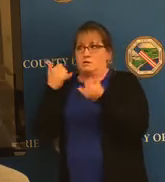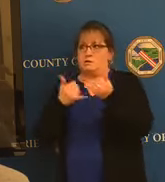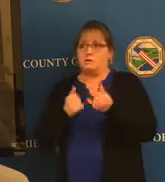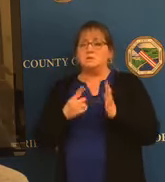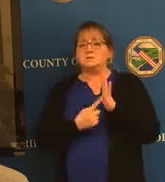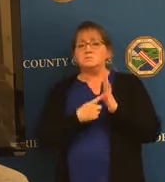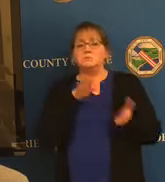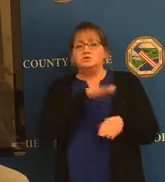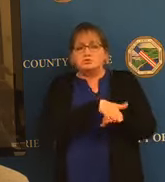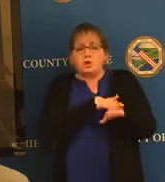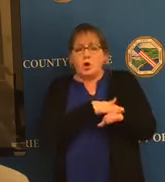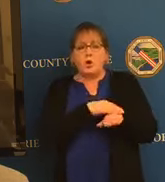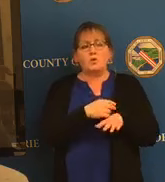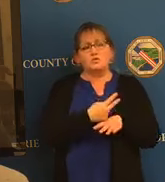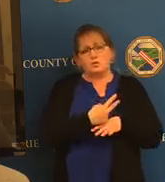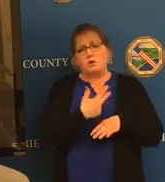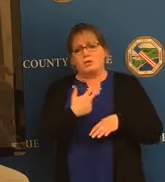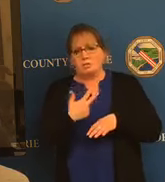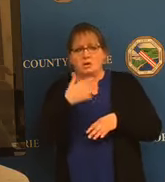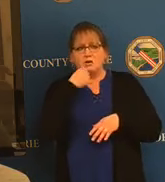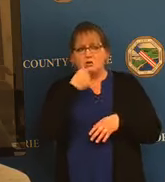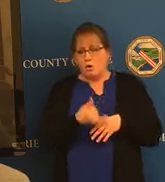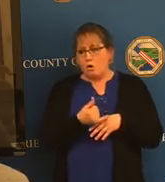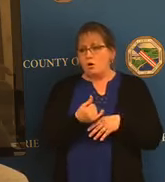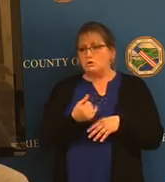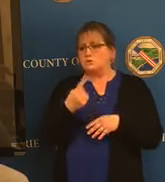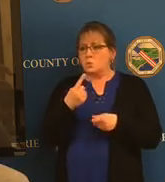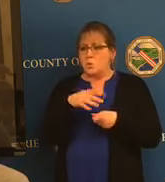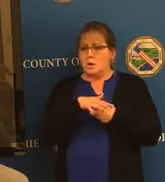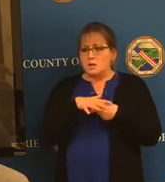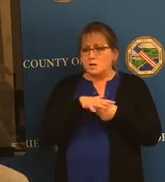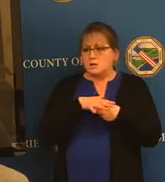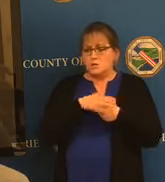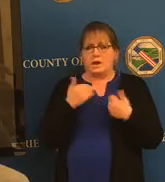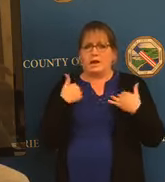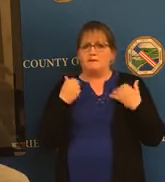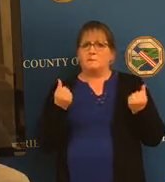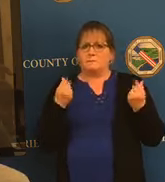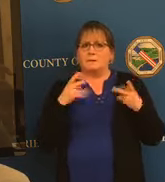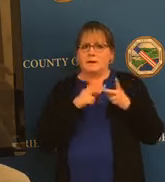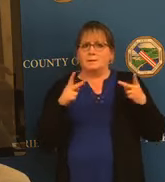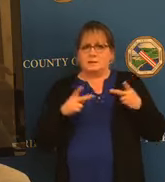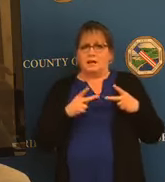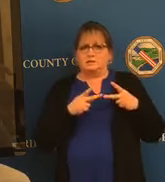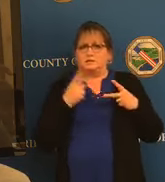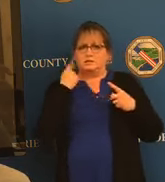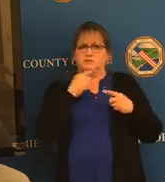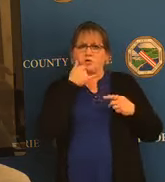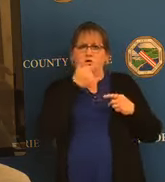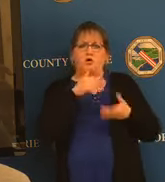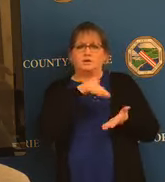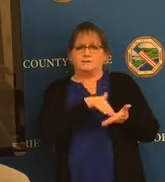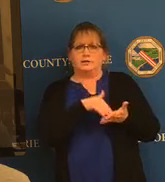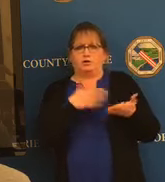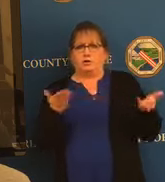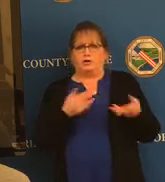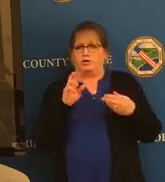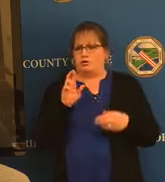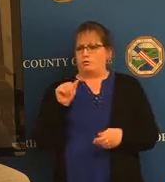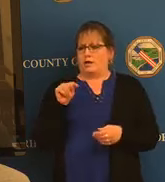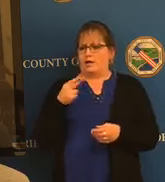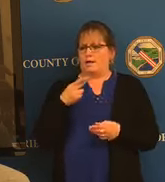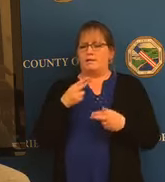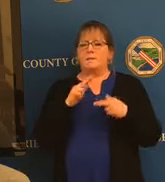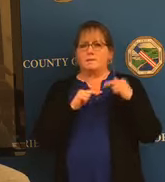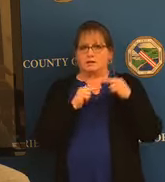or 3 calls that are being answered in one of the call center locations, and we have multiple locations in the Rath building. So make certain if you have